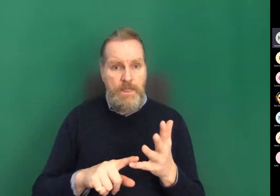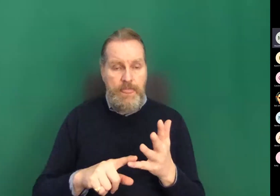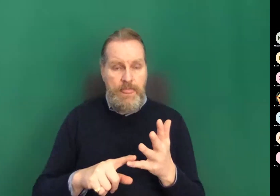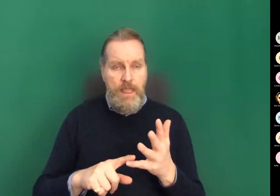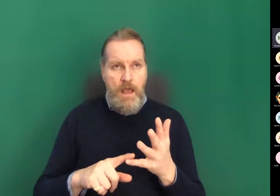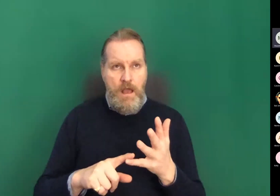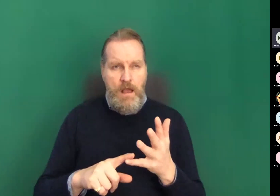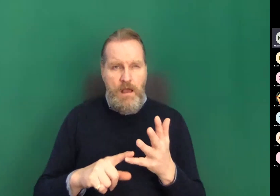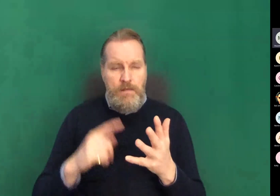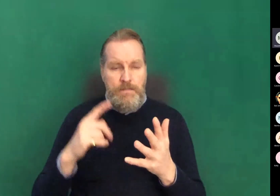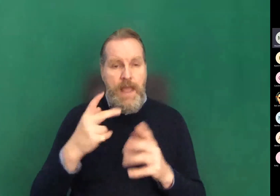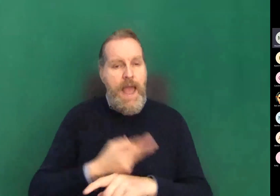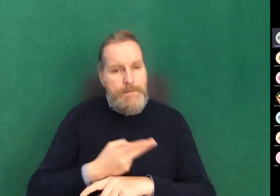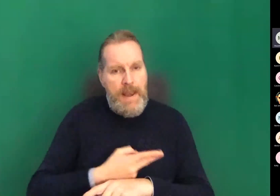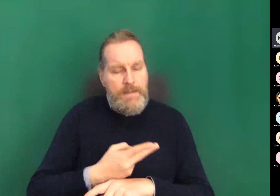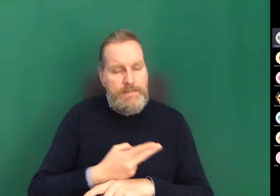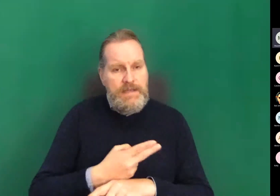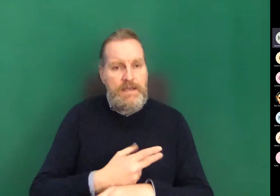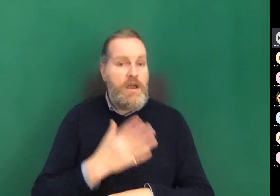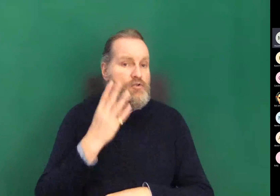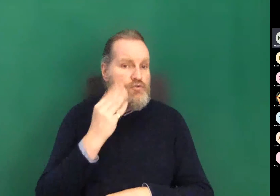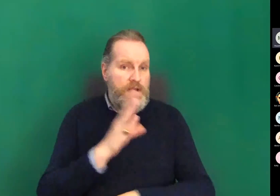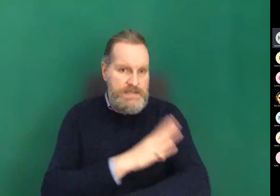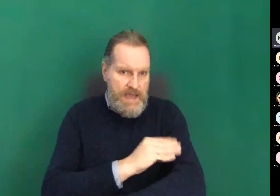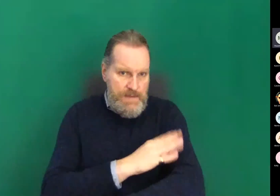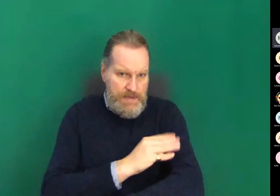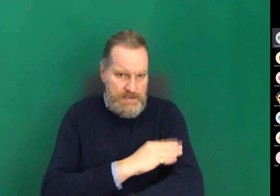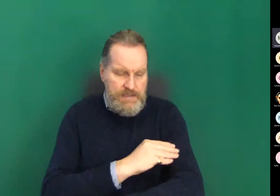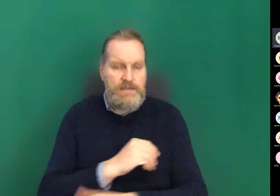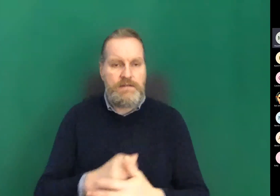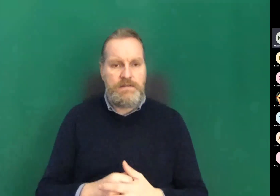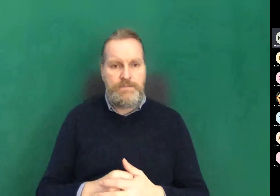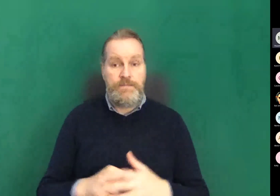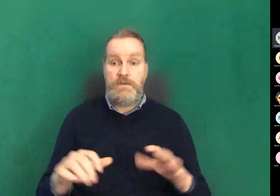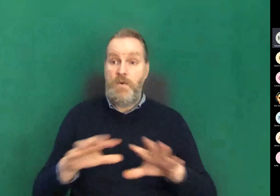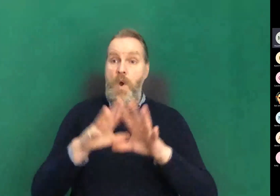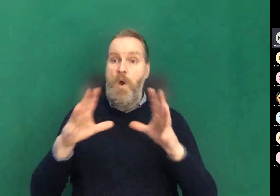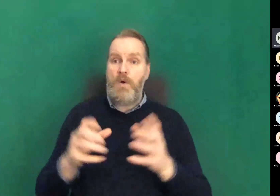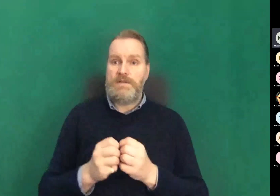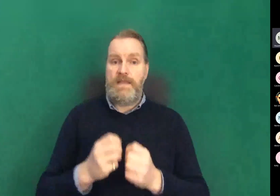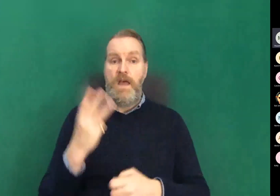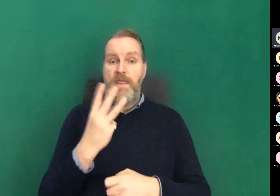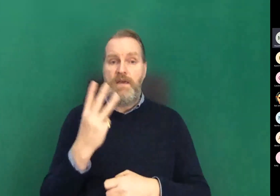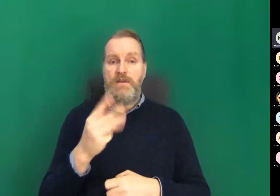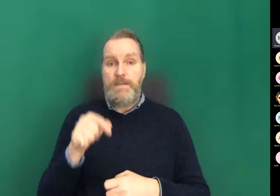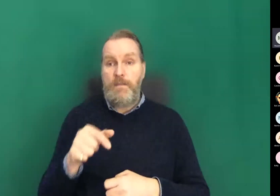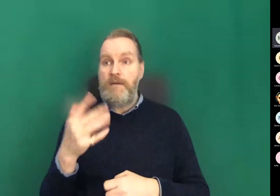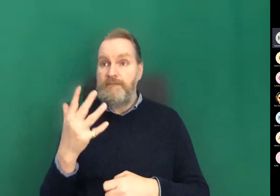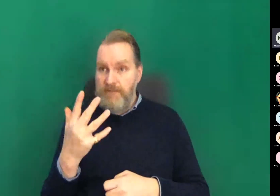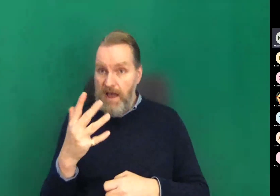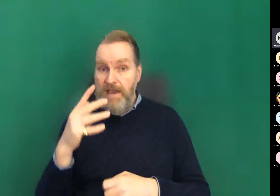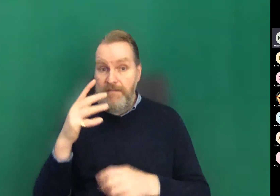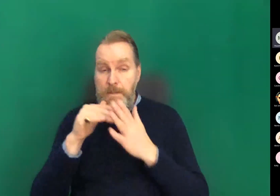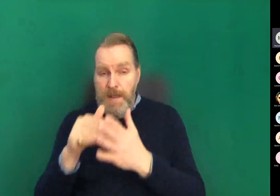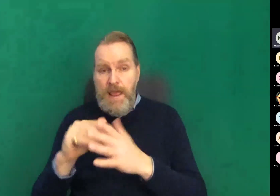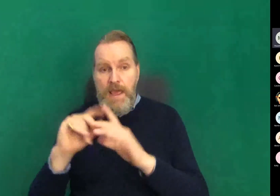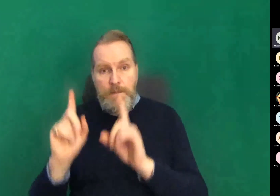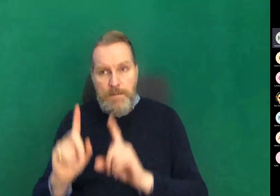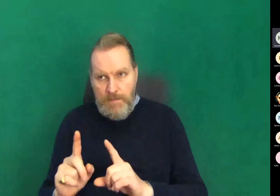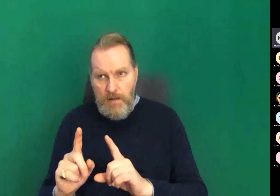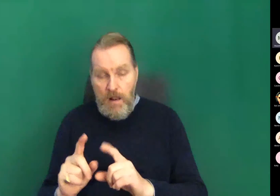more. Over half of the 13.5 million people in the UK with disabilities have these